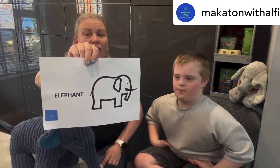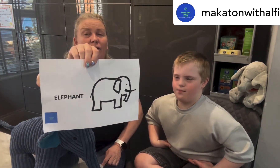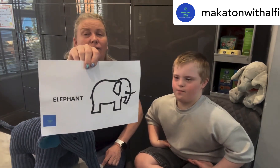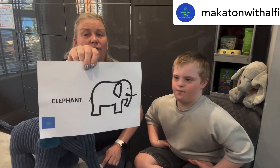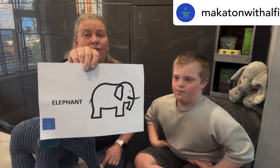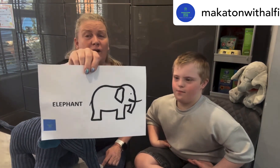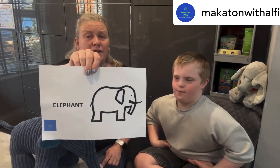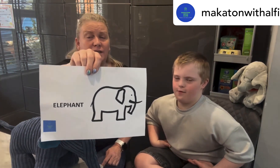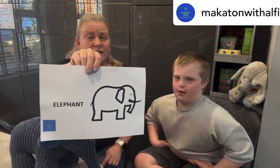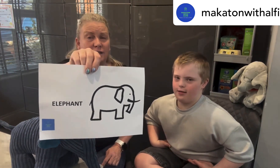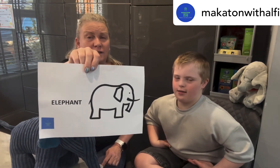Fun.